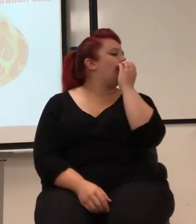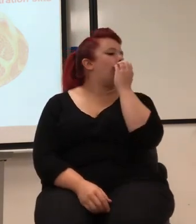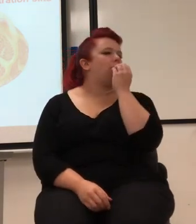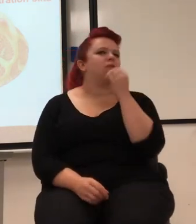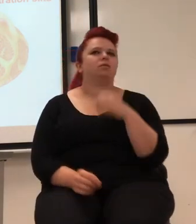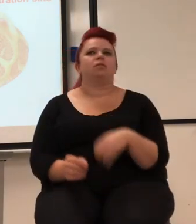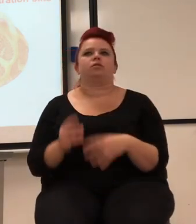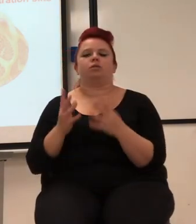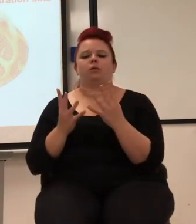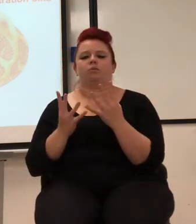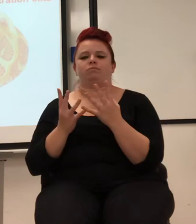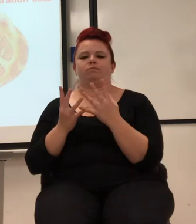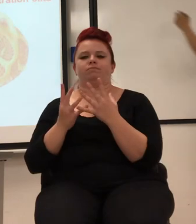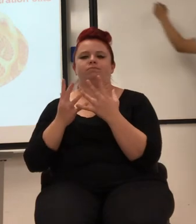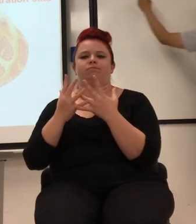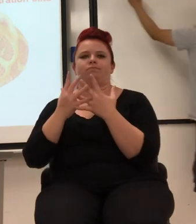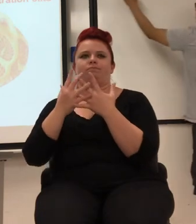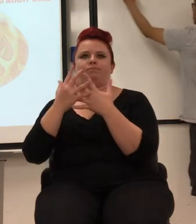filtration slits.